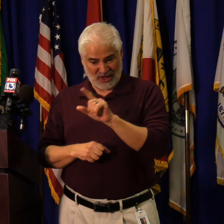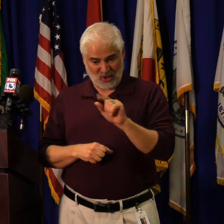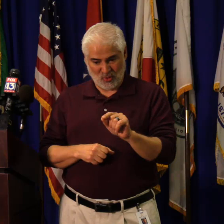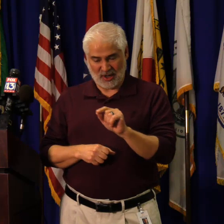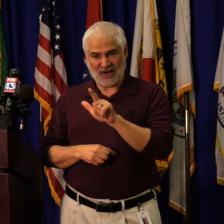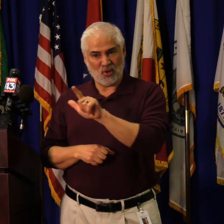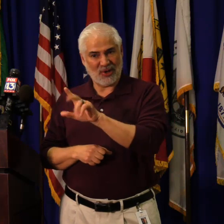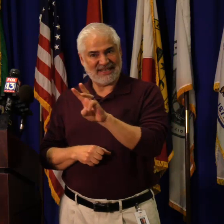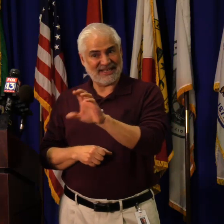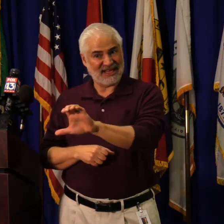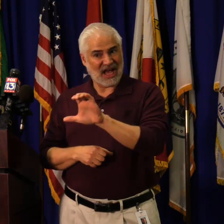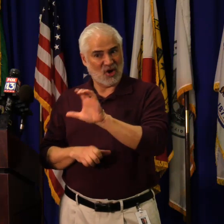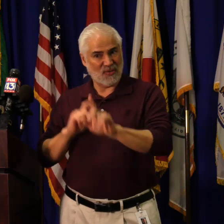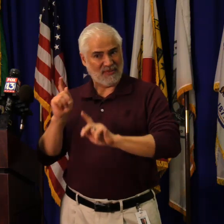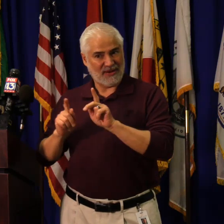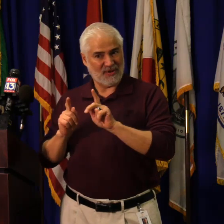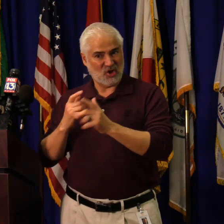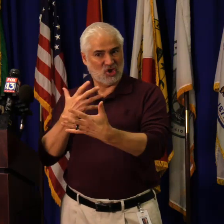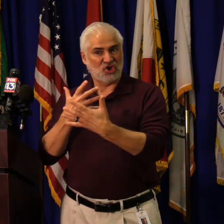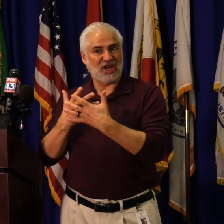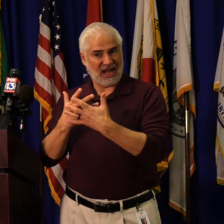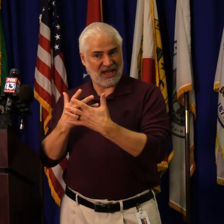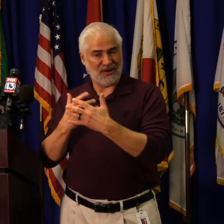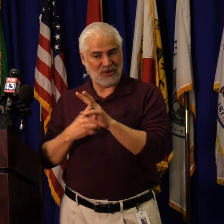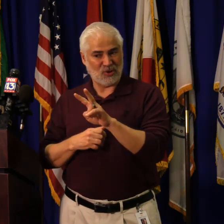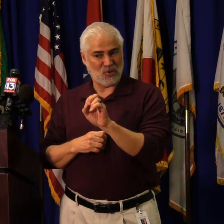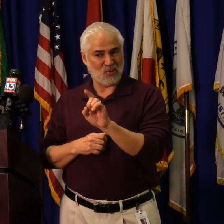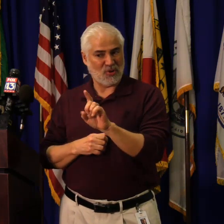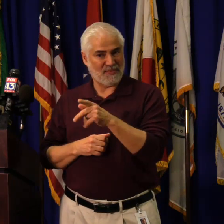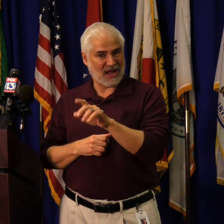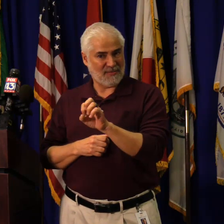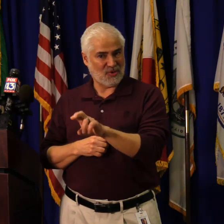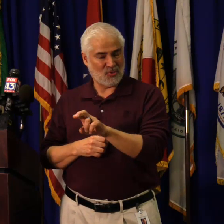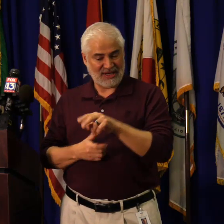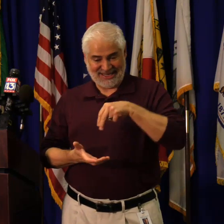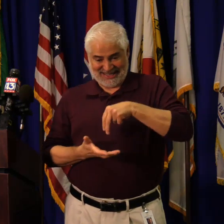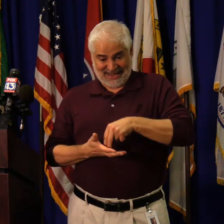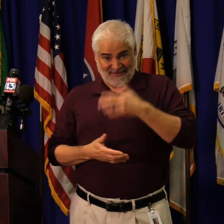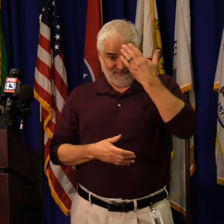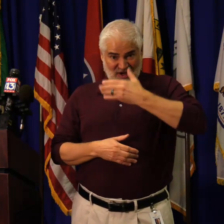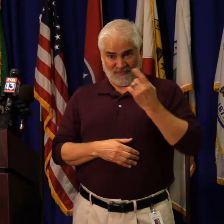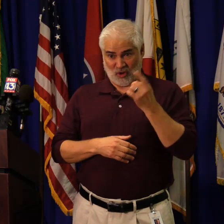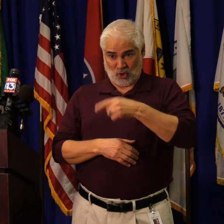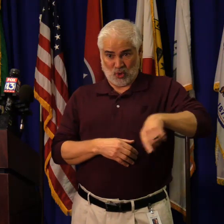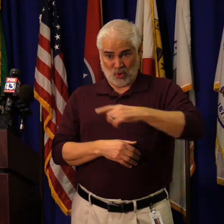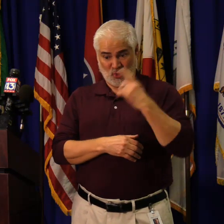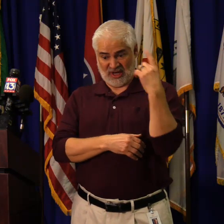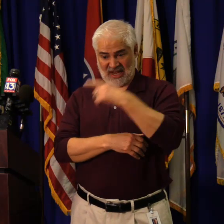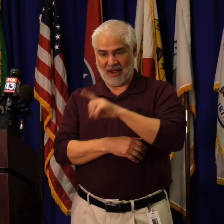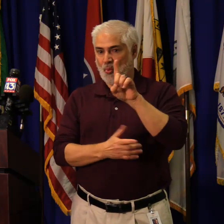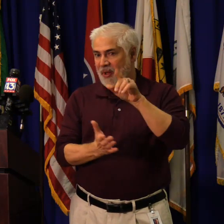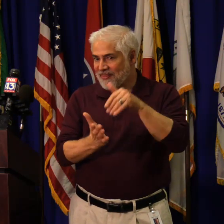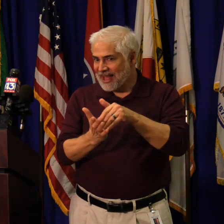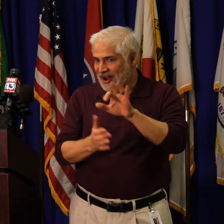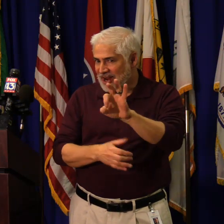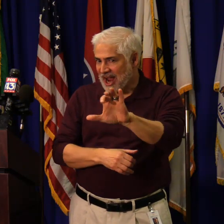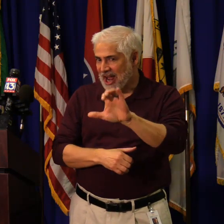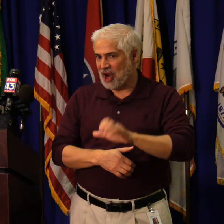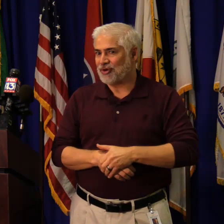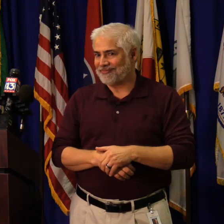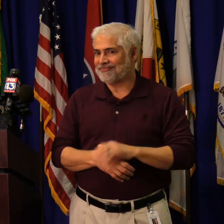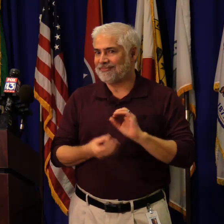had 2,600 people at 201 Poplar. As I stand before you today, we are right at